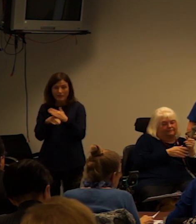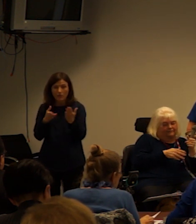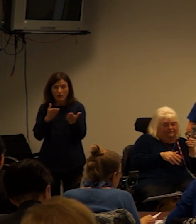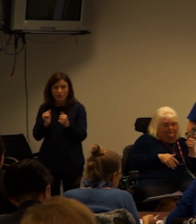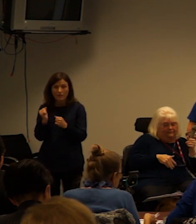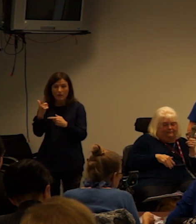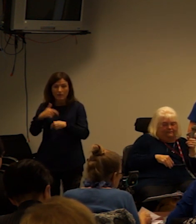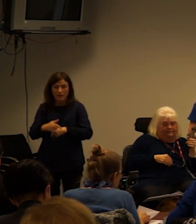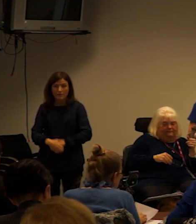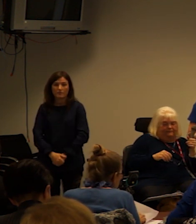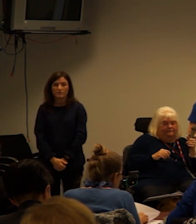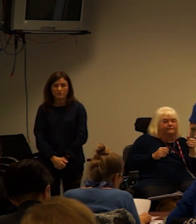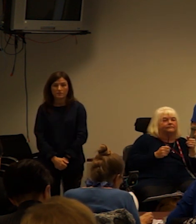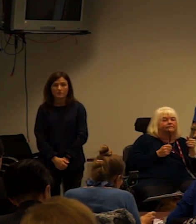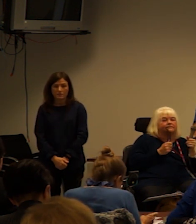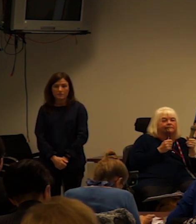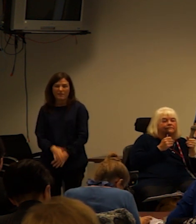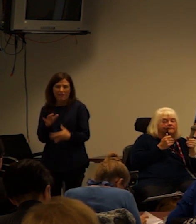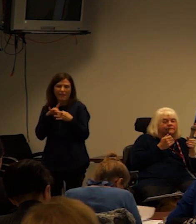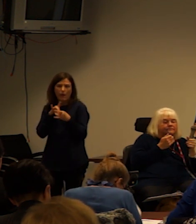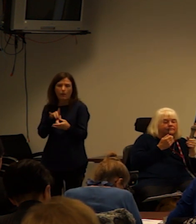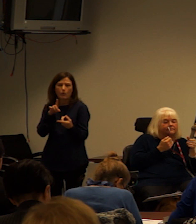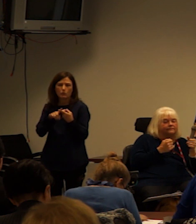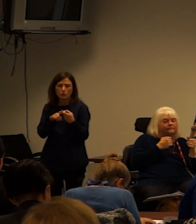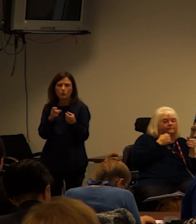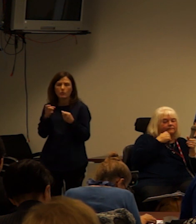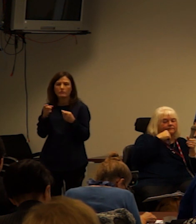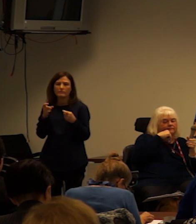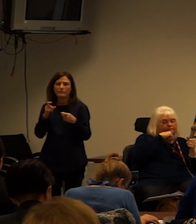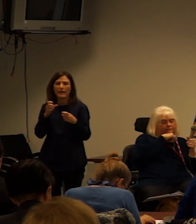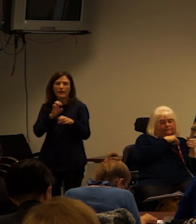times, as it relates to emergency management.